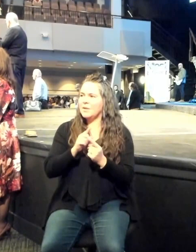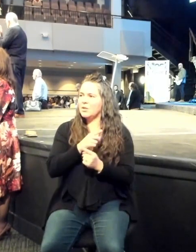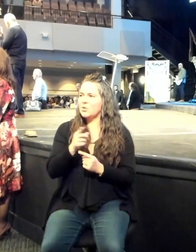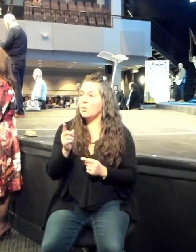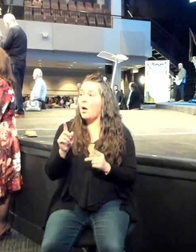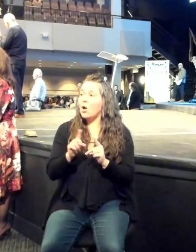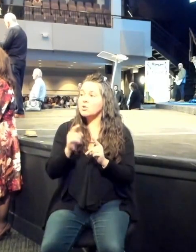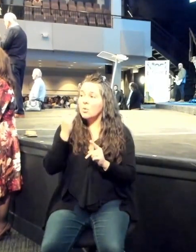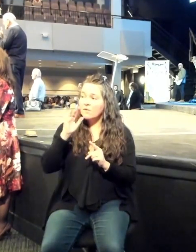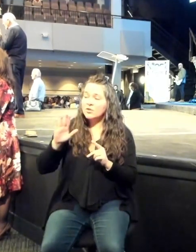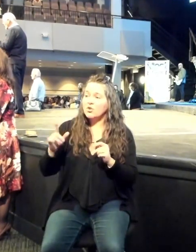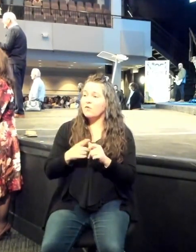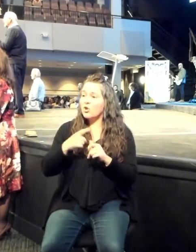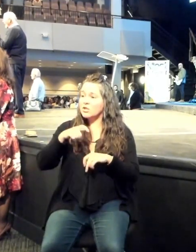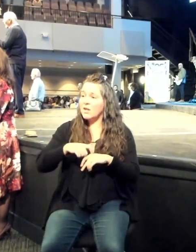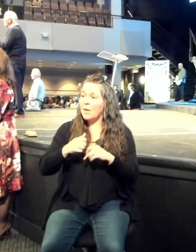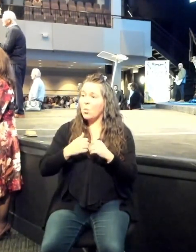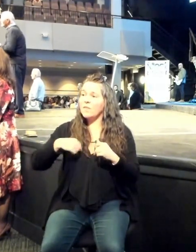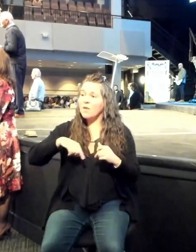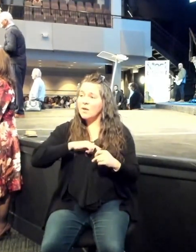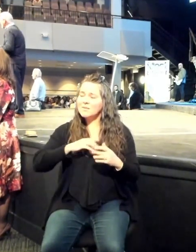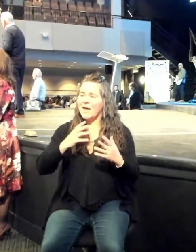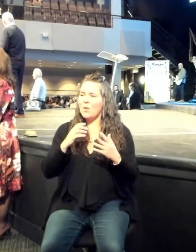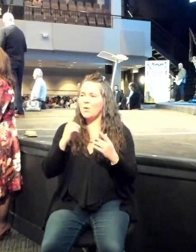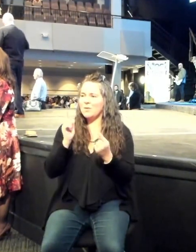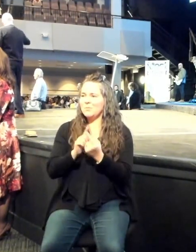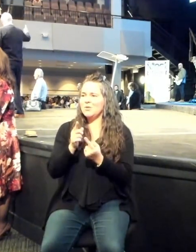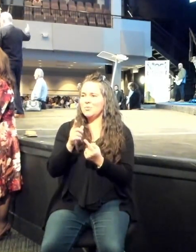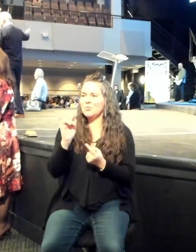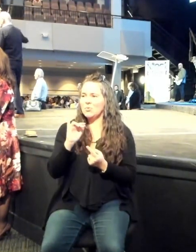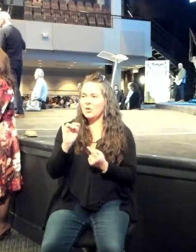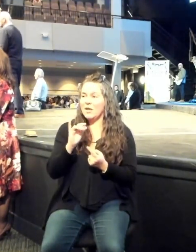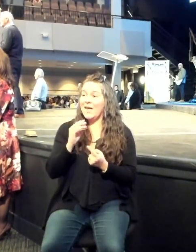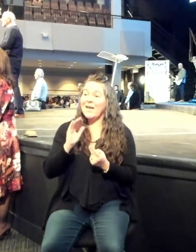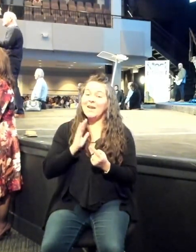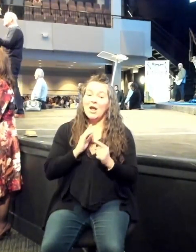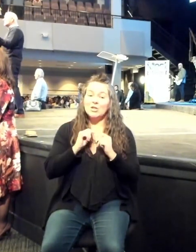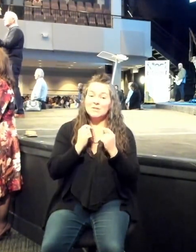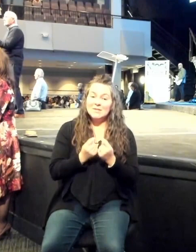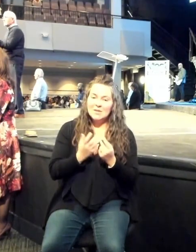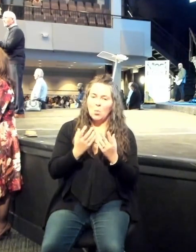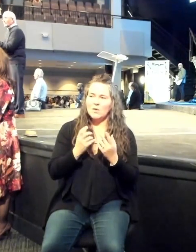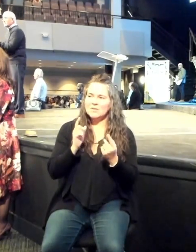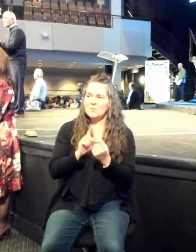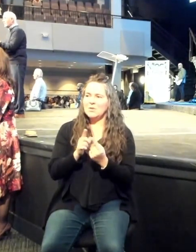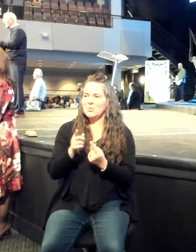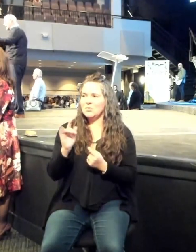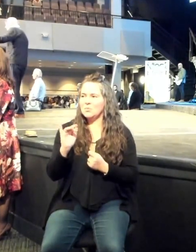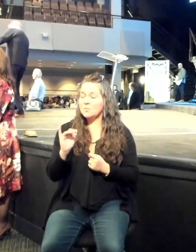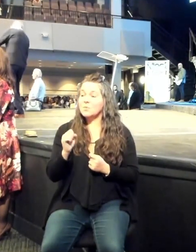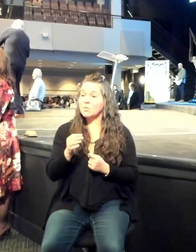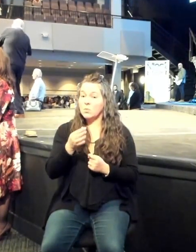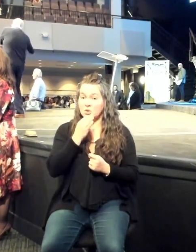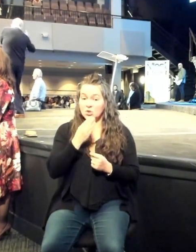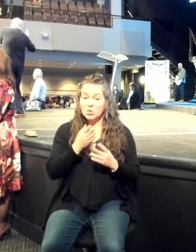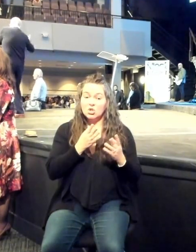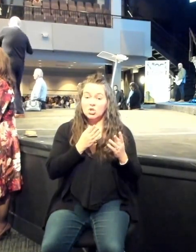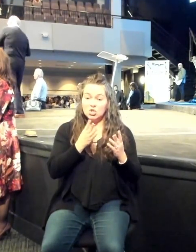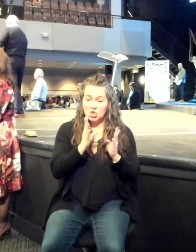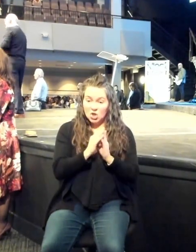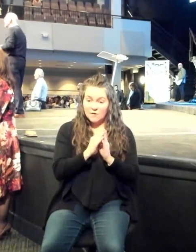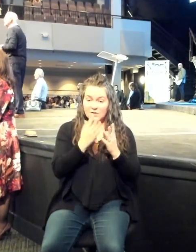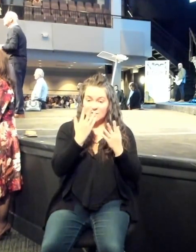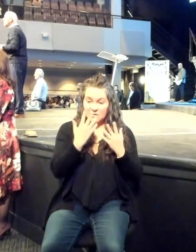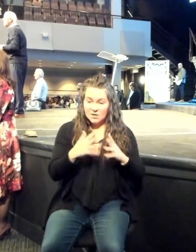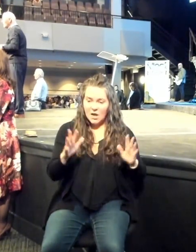if this is your first time with us today, I want to meet you as well. And our team wants to meet you. And so as soon as the service is over, head right over to meet and greet.